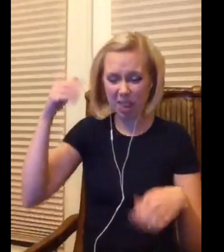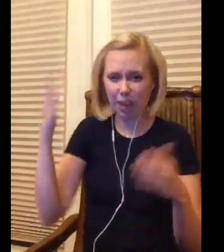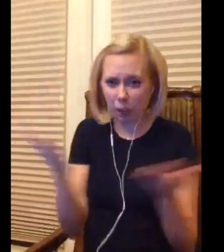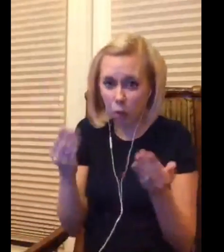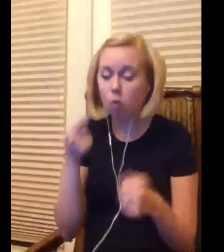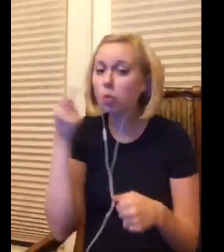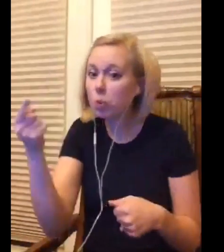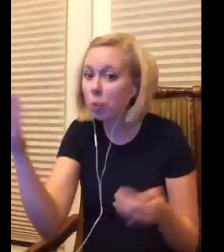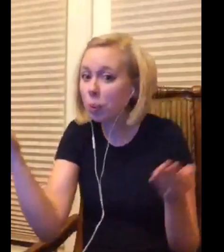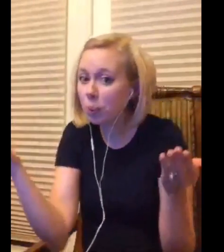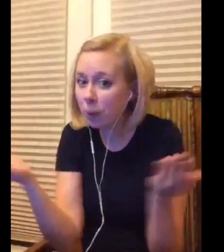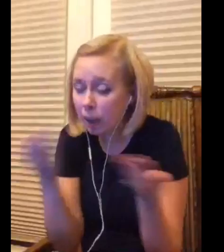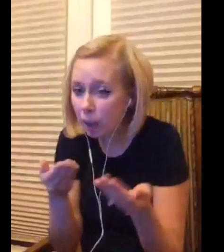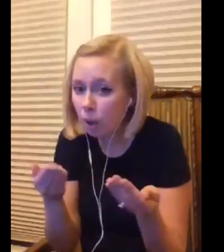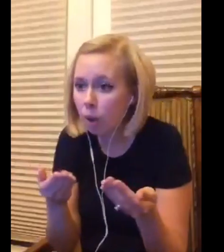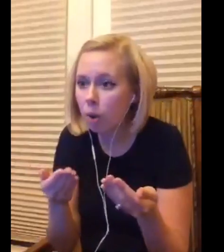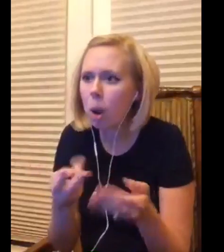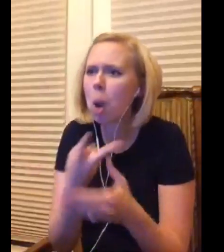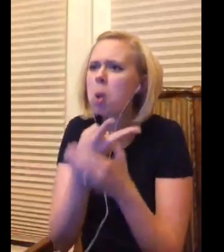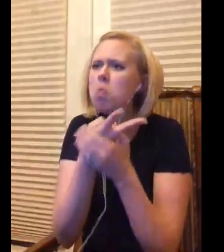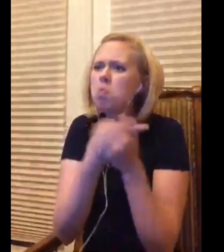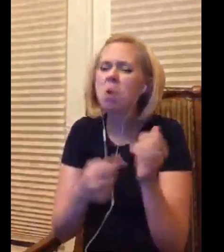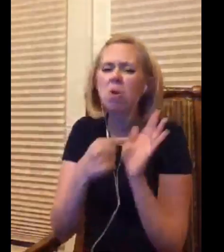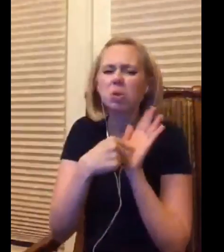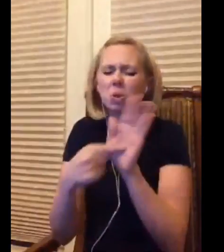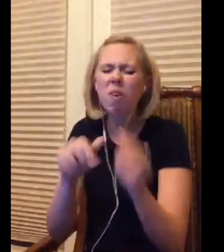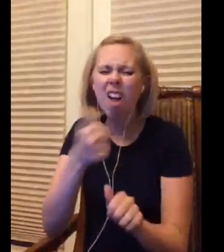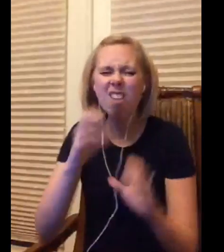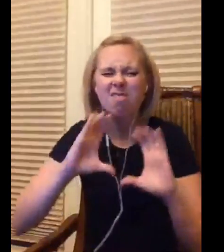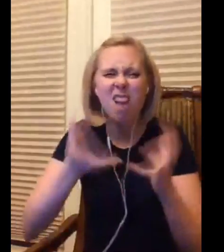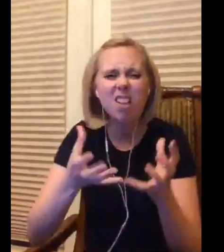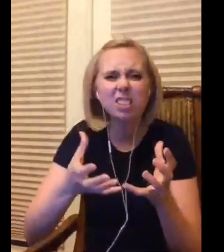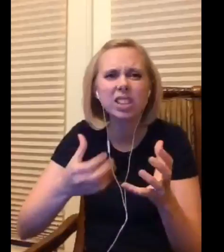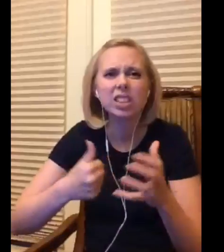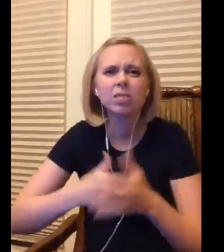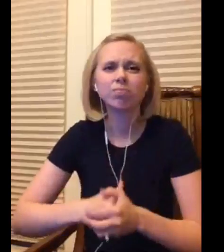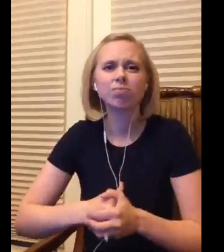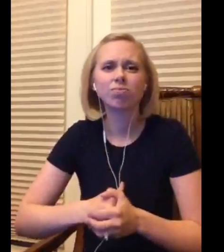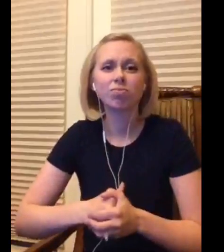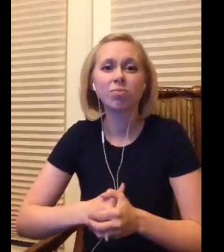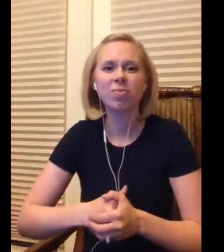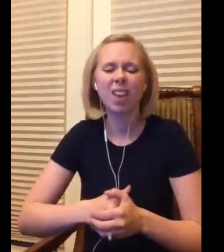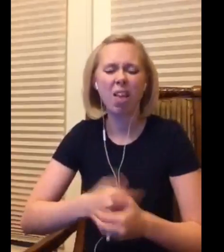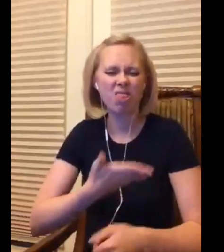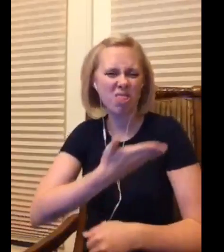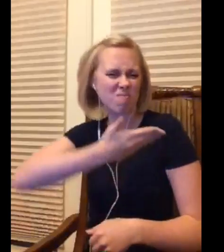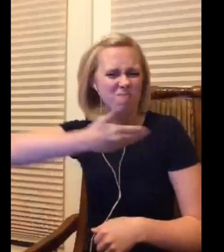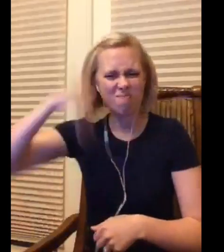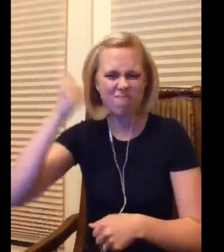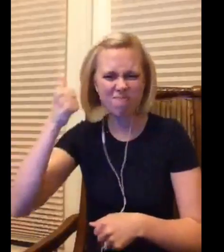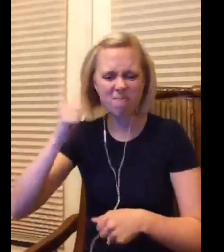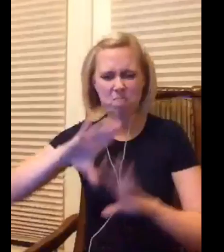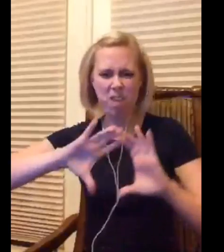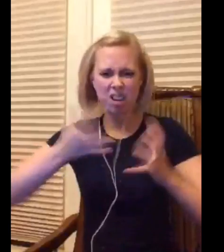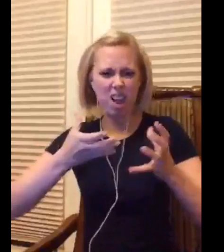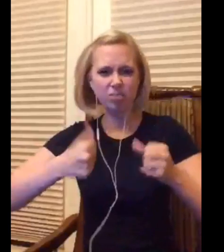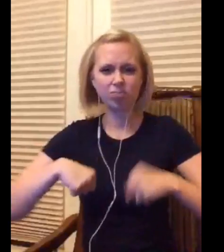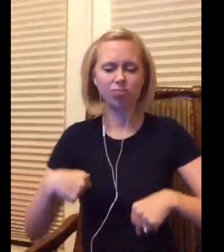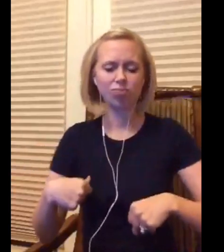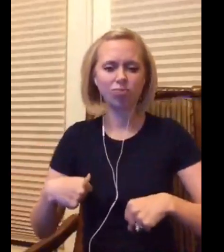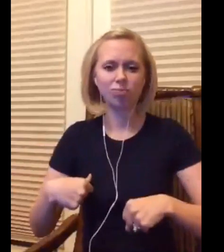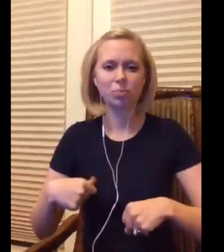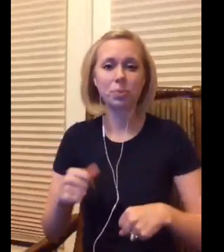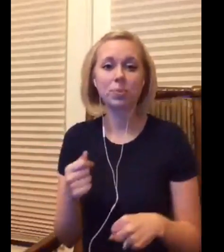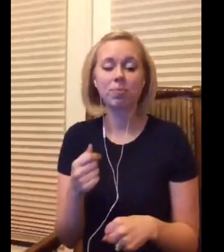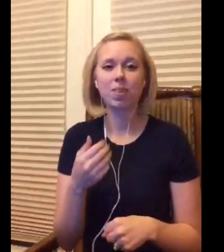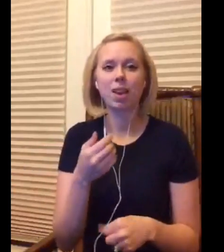I said, really? We have to show the other classes how to do it. So when we walk down the hall, people will notice us. So you can't make